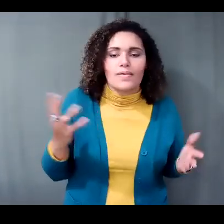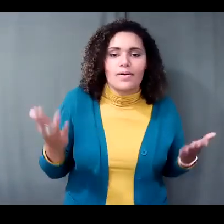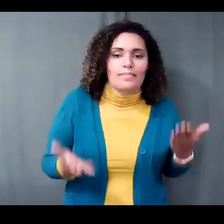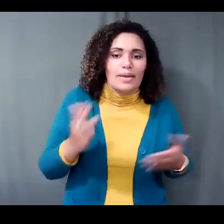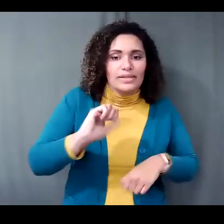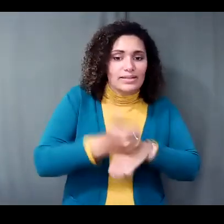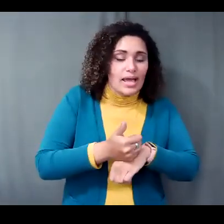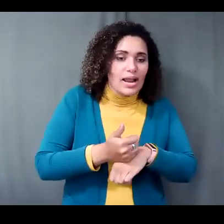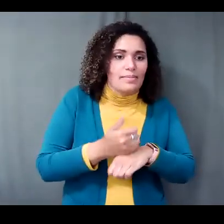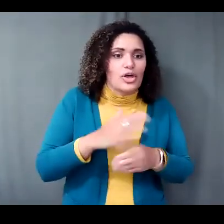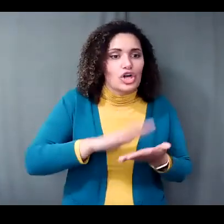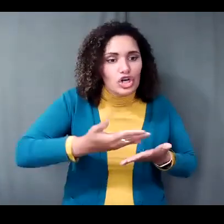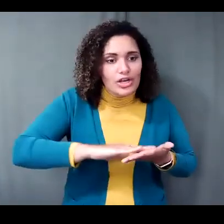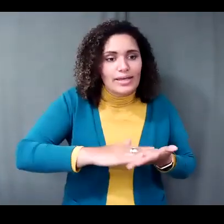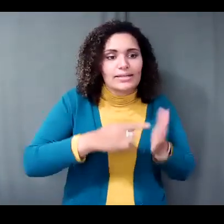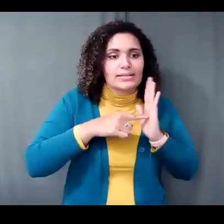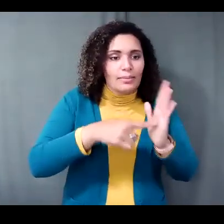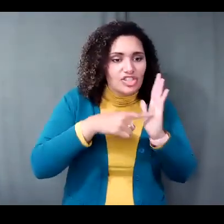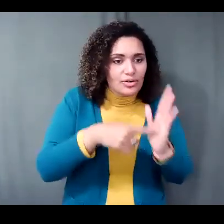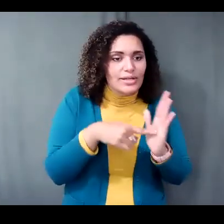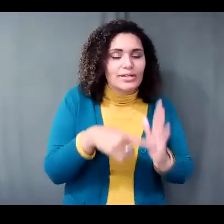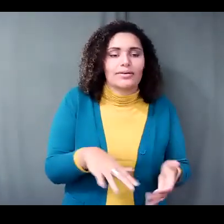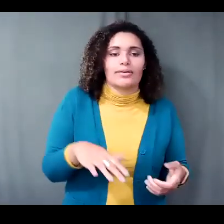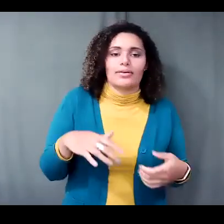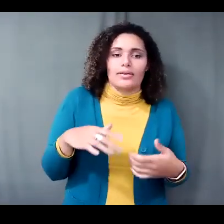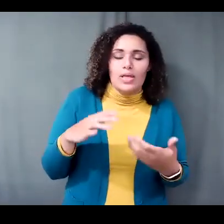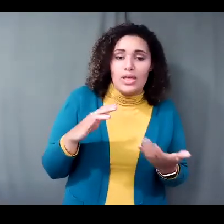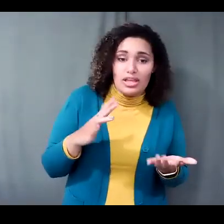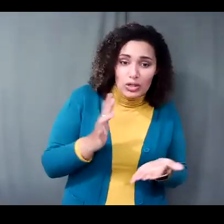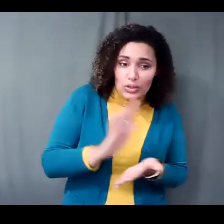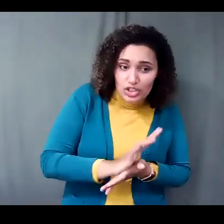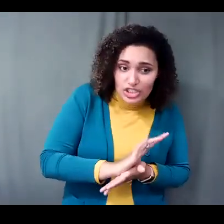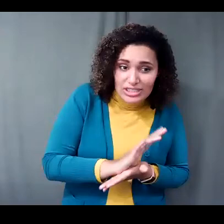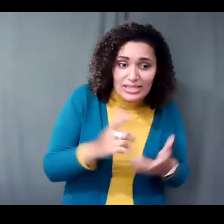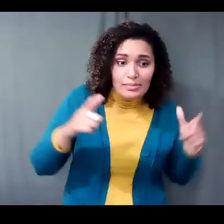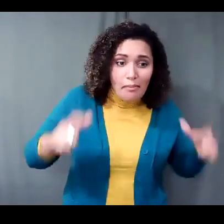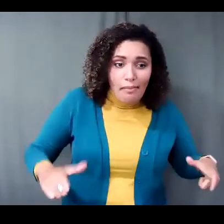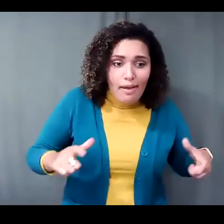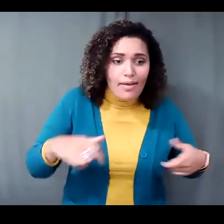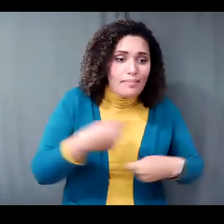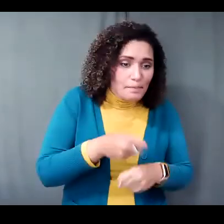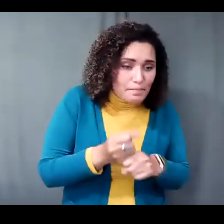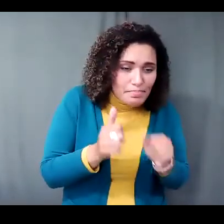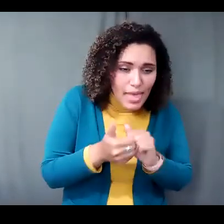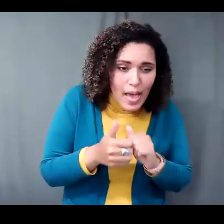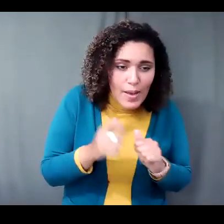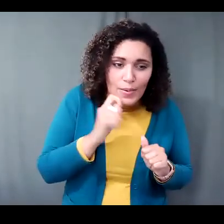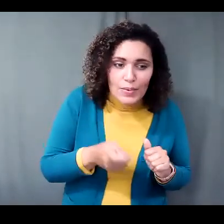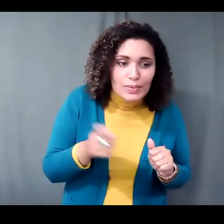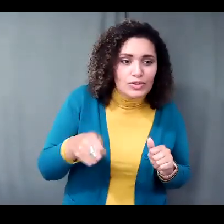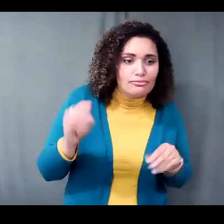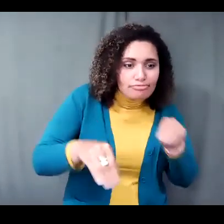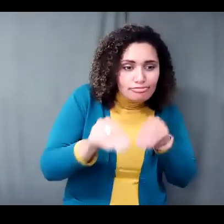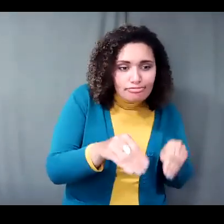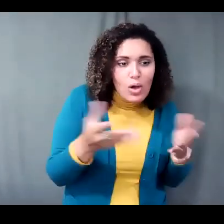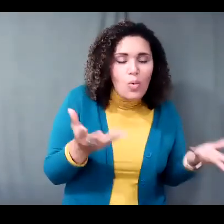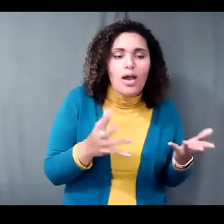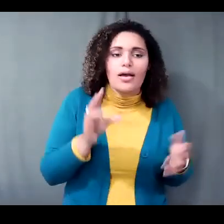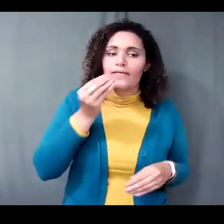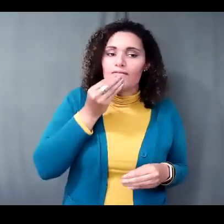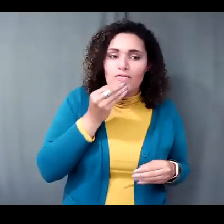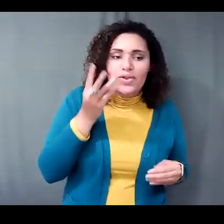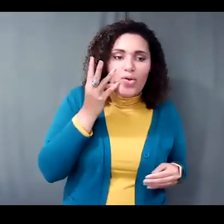apart. And I feel like what would pair with Christmas Eve and Christmas Day dinners? Oh, good questions.